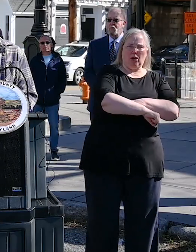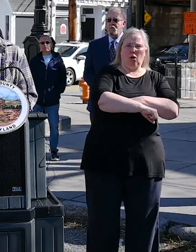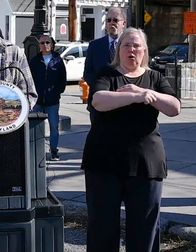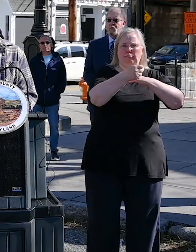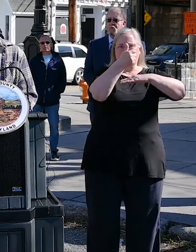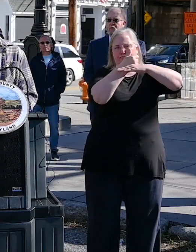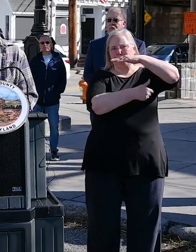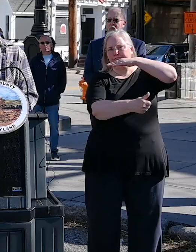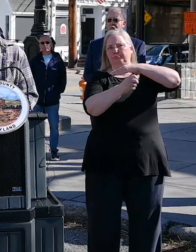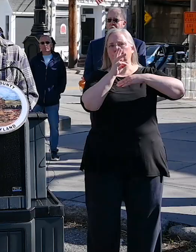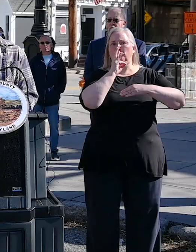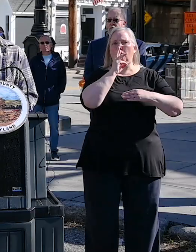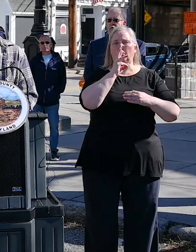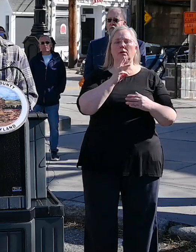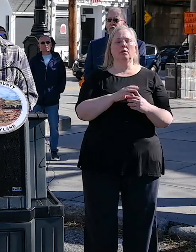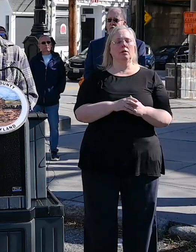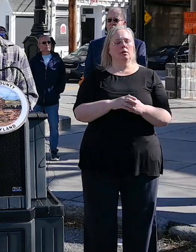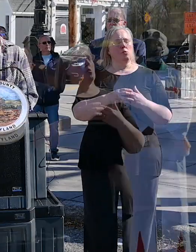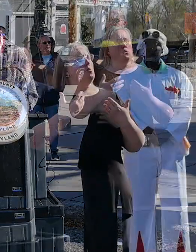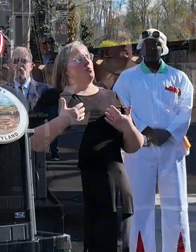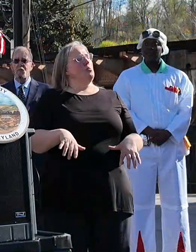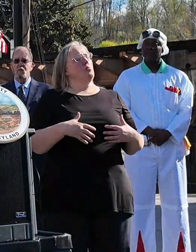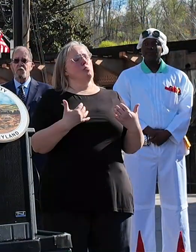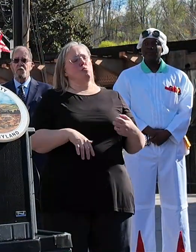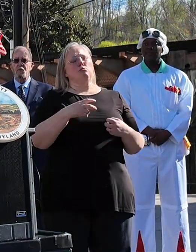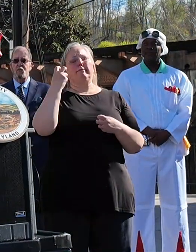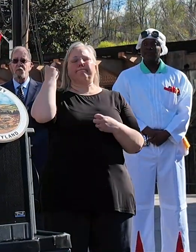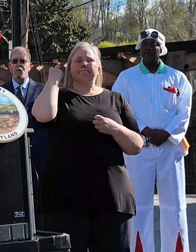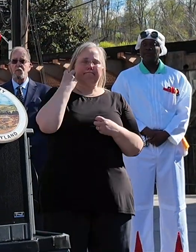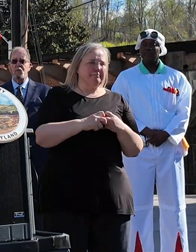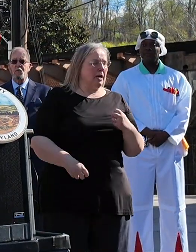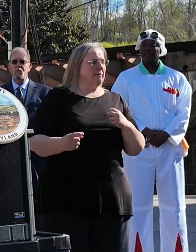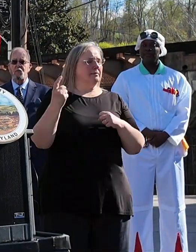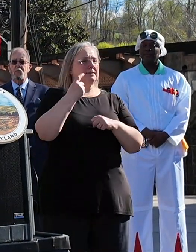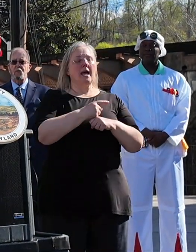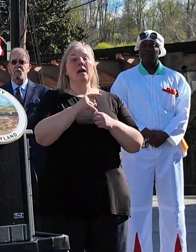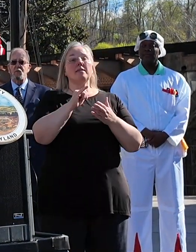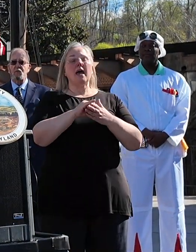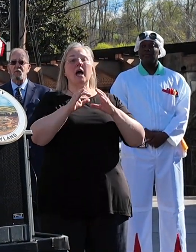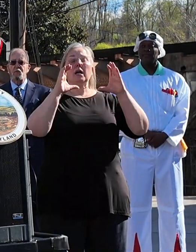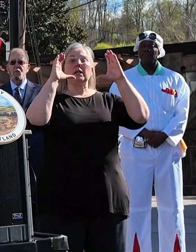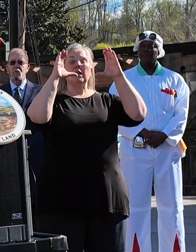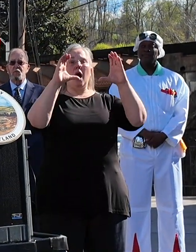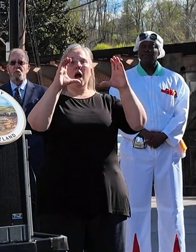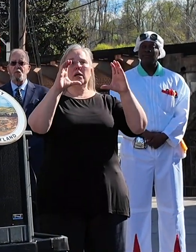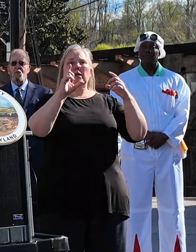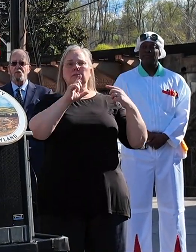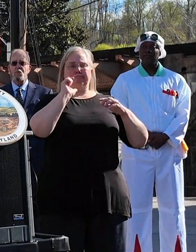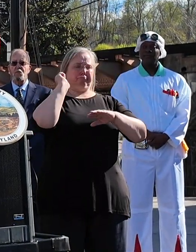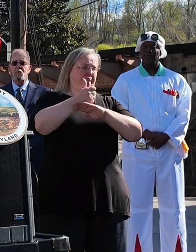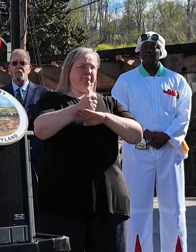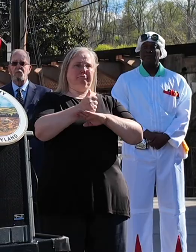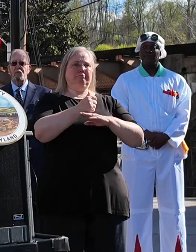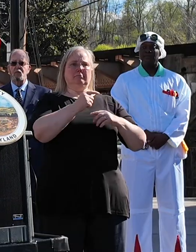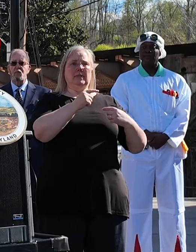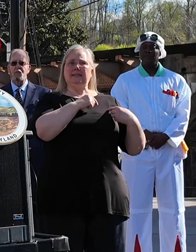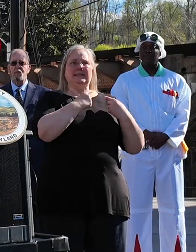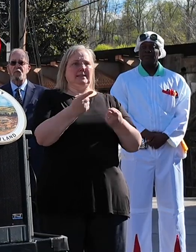was a difficult day, but that clock had been here since I got here. I